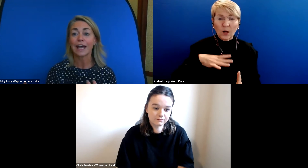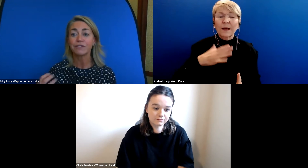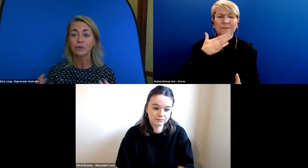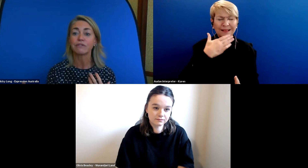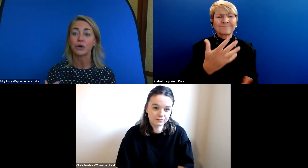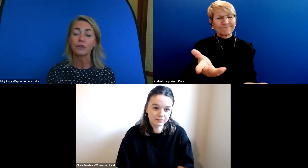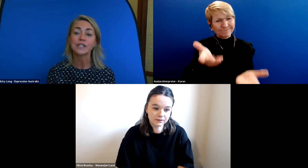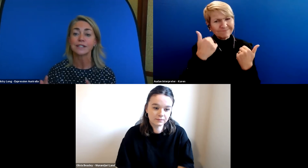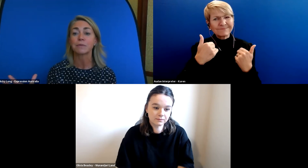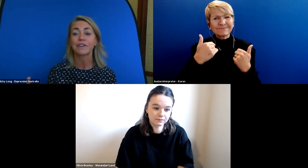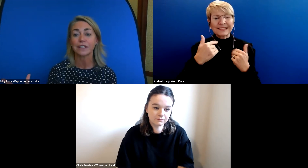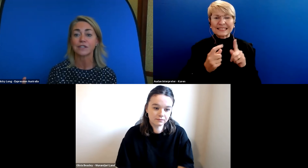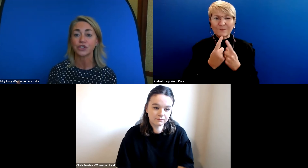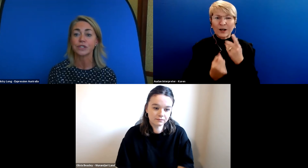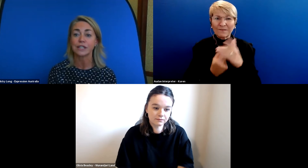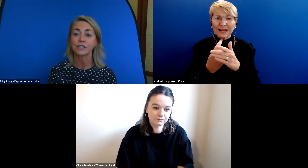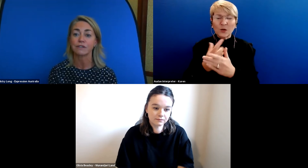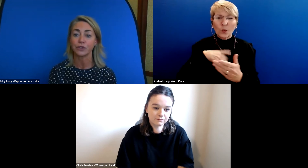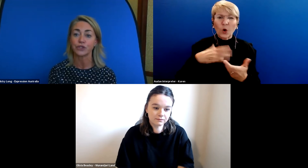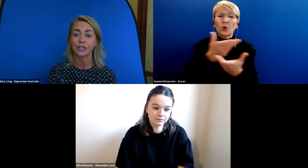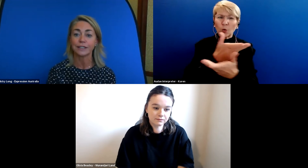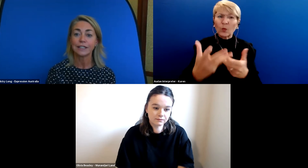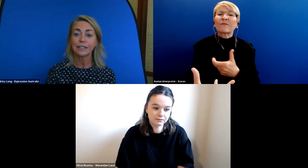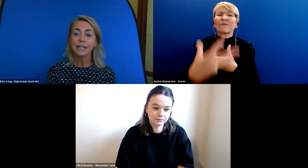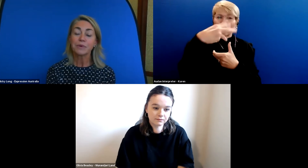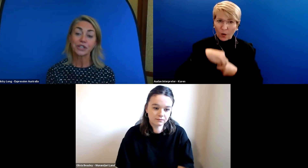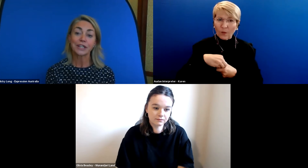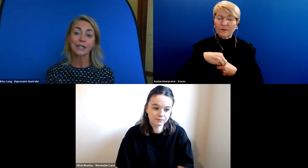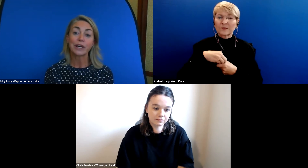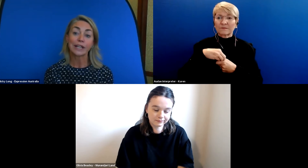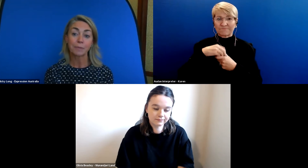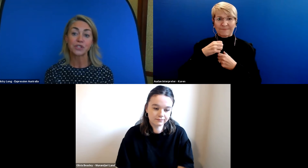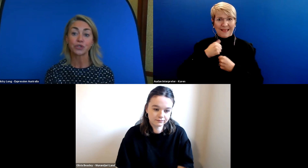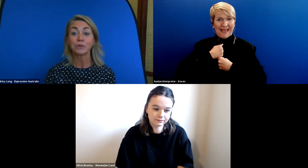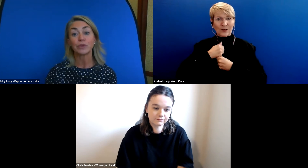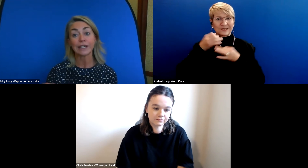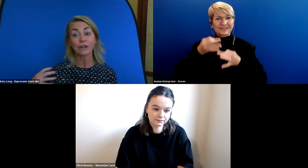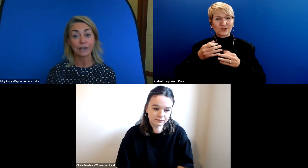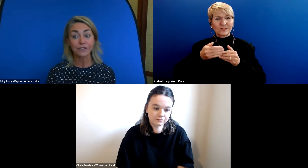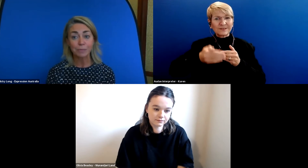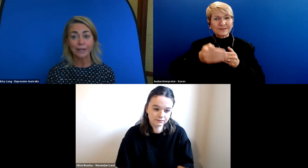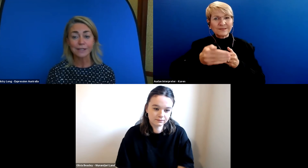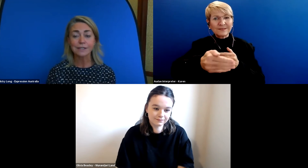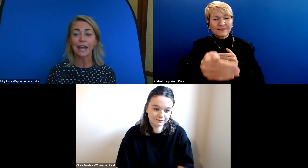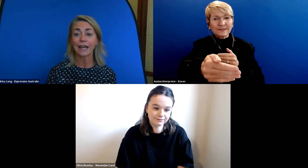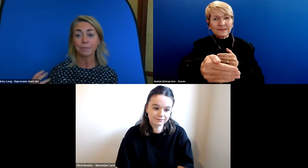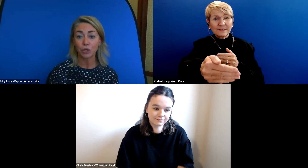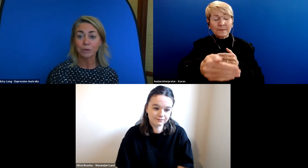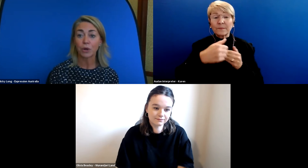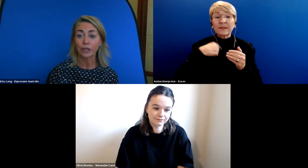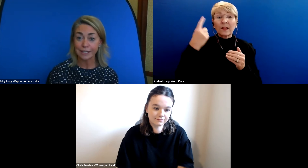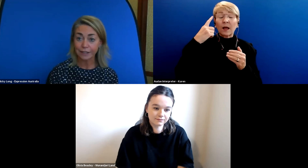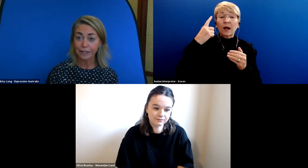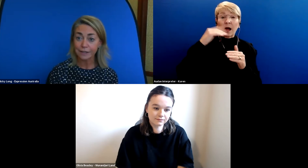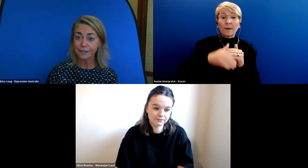contact and have you involved in some of our decisions into the future, particularly when it comes to building our deaf space at the